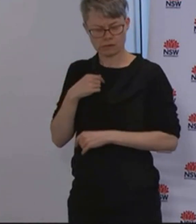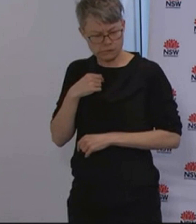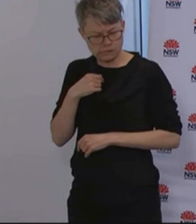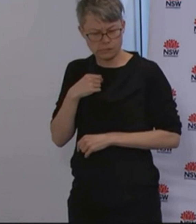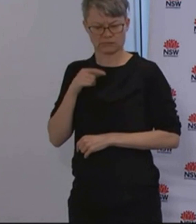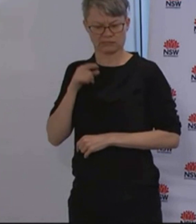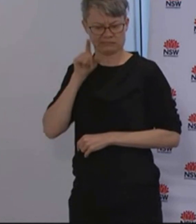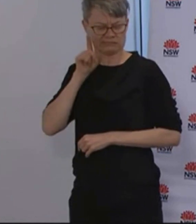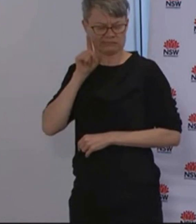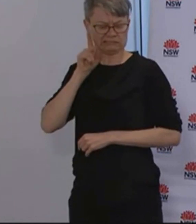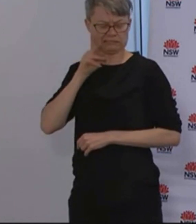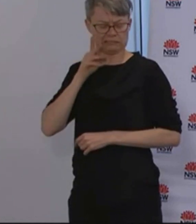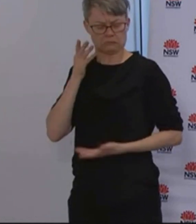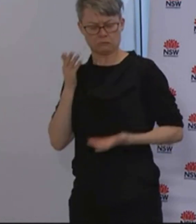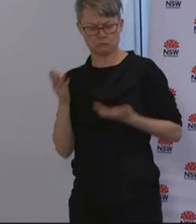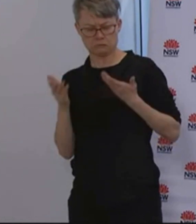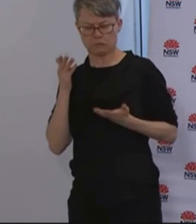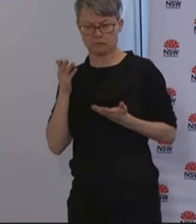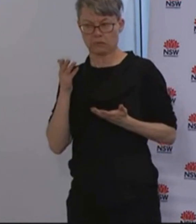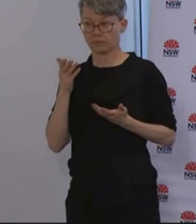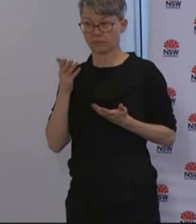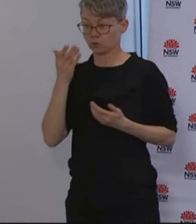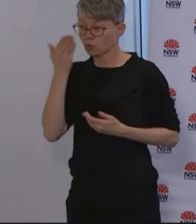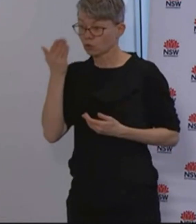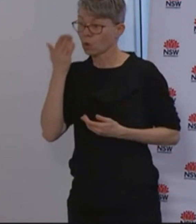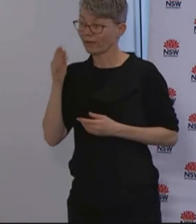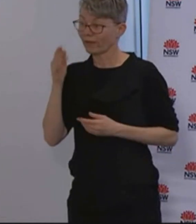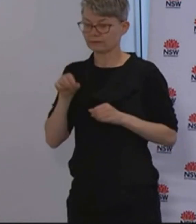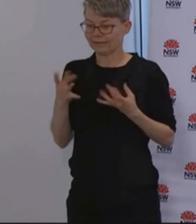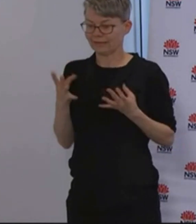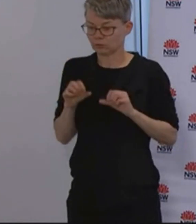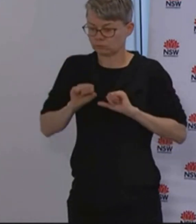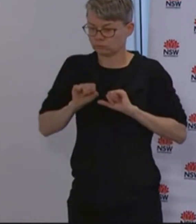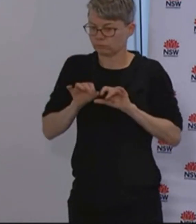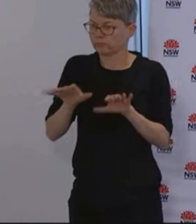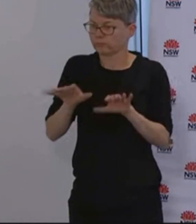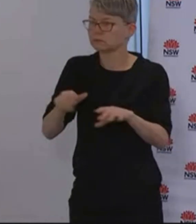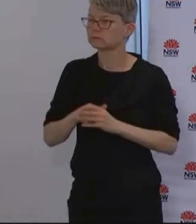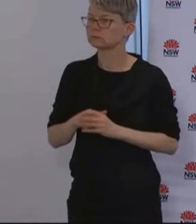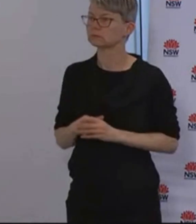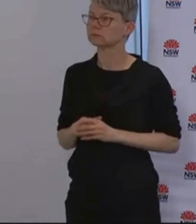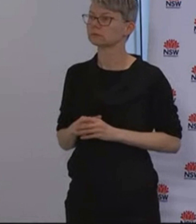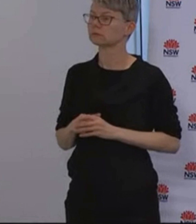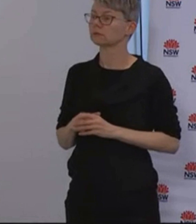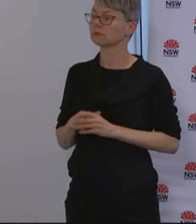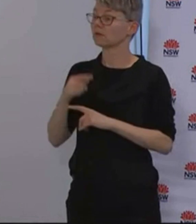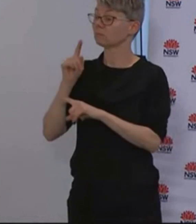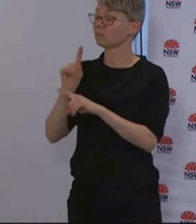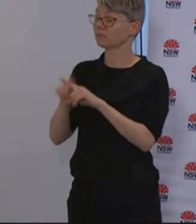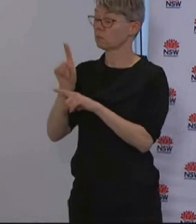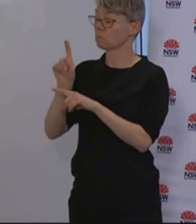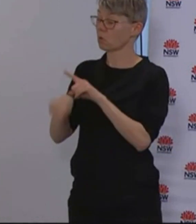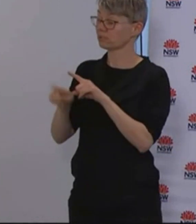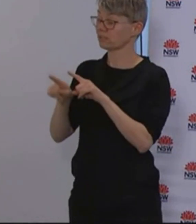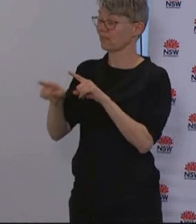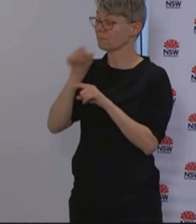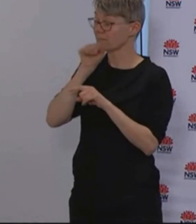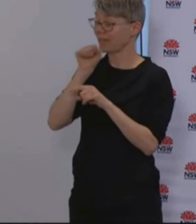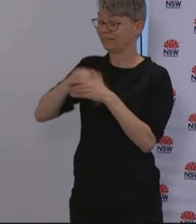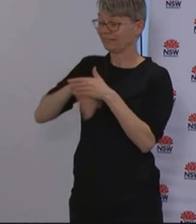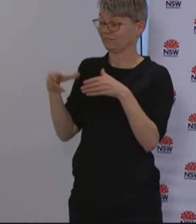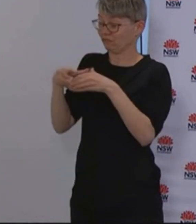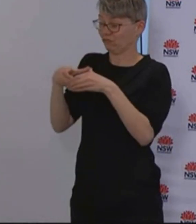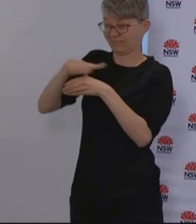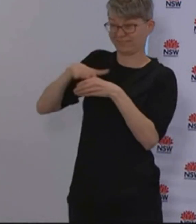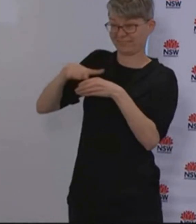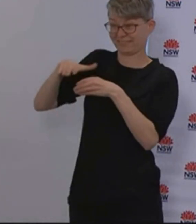of infectiousness. We also are advised that he was largely maintained within his group and really did not interact